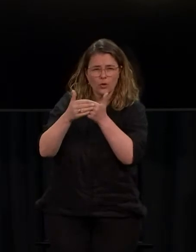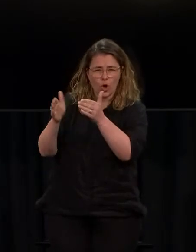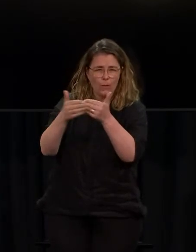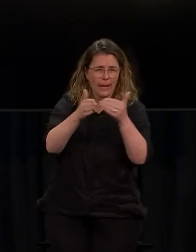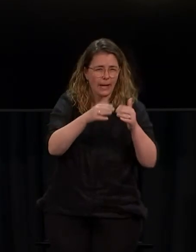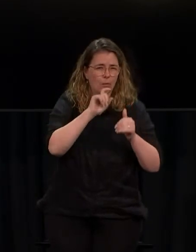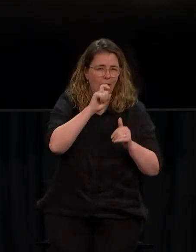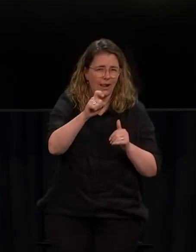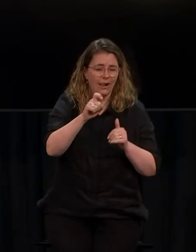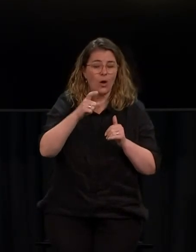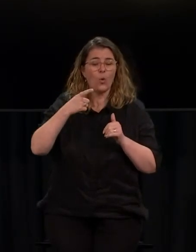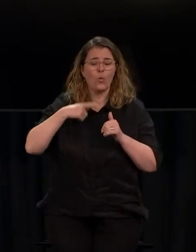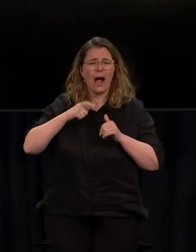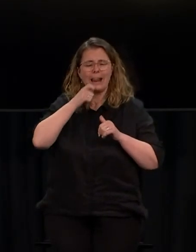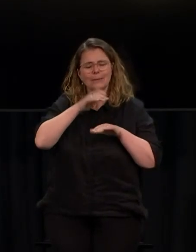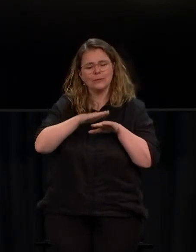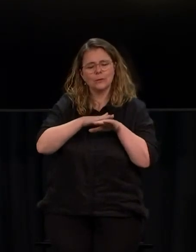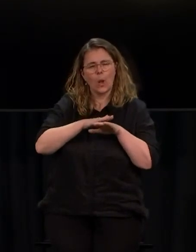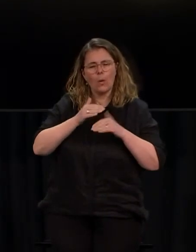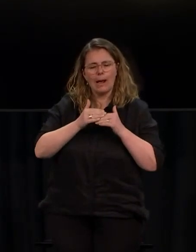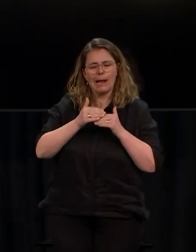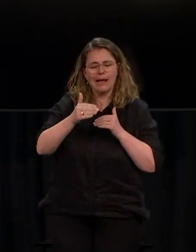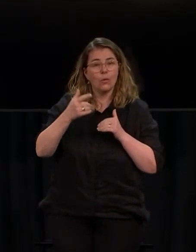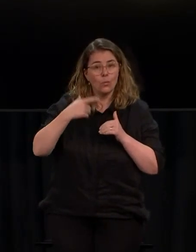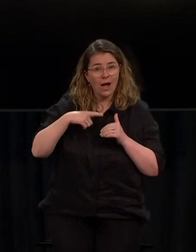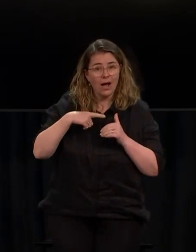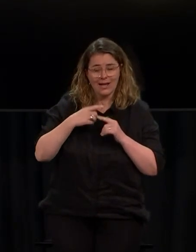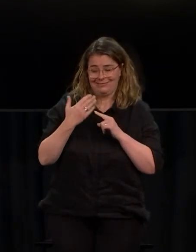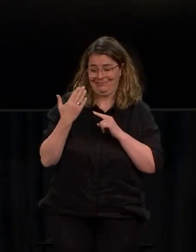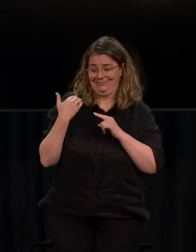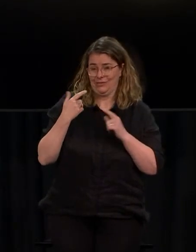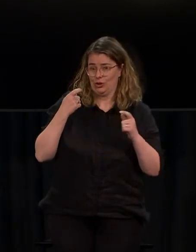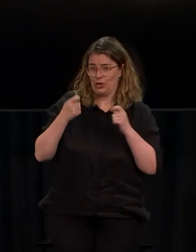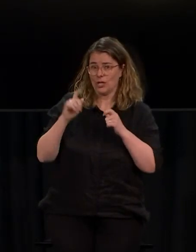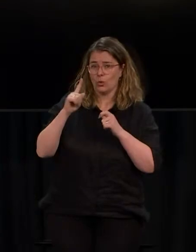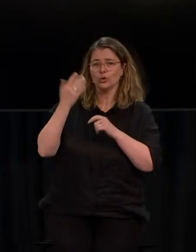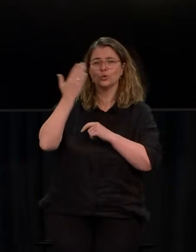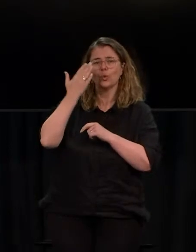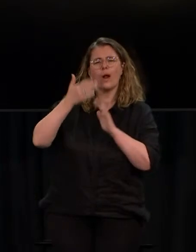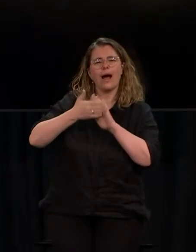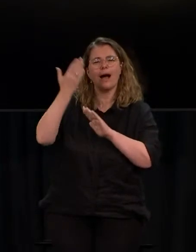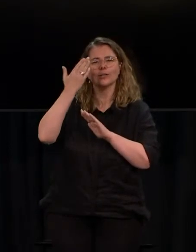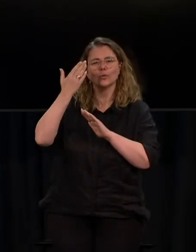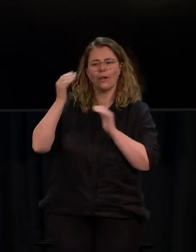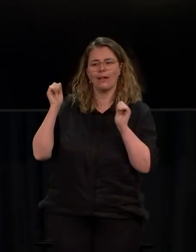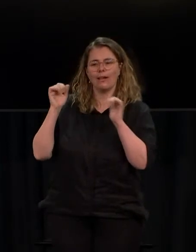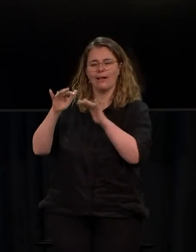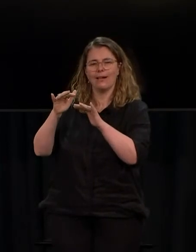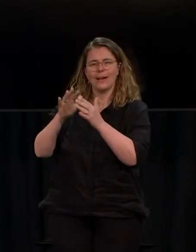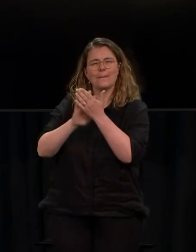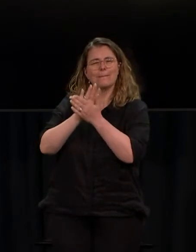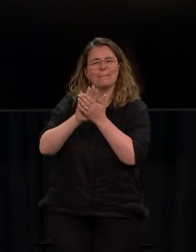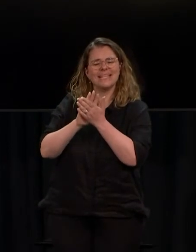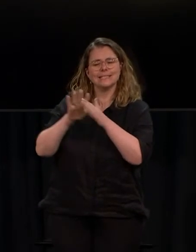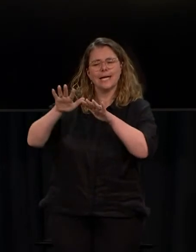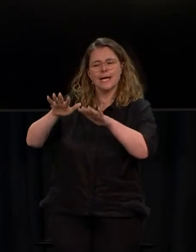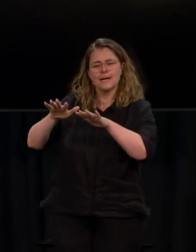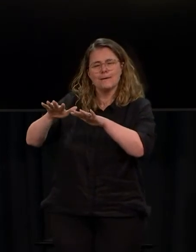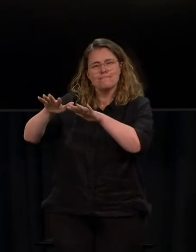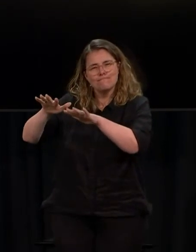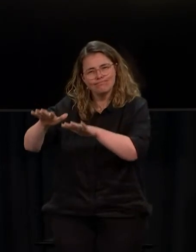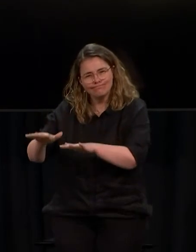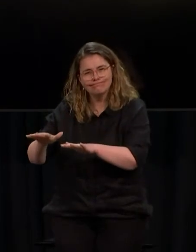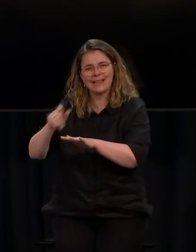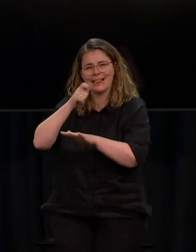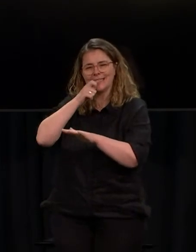The reason we're taking just that extra week, we have recently made changes to schooling that enables us just to let those changes bed in,